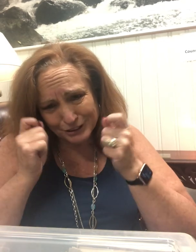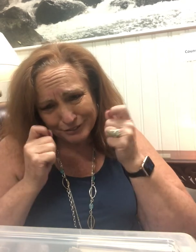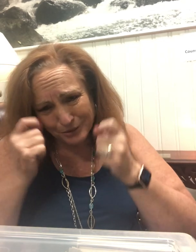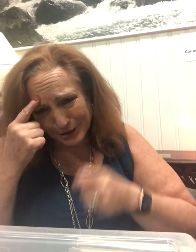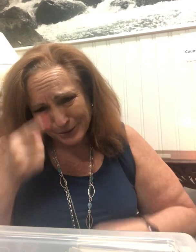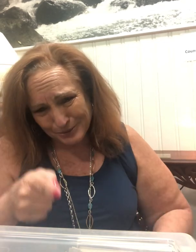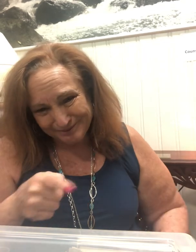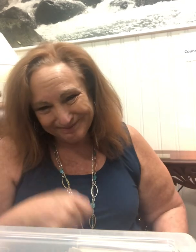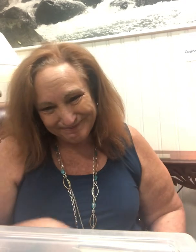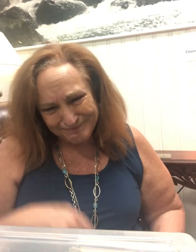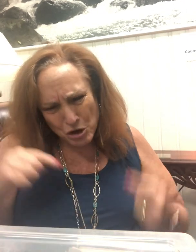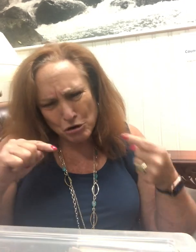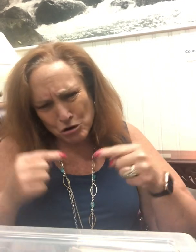for you. Hurt.